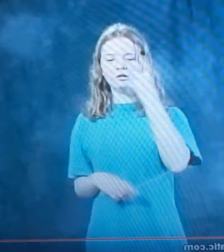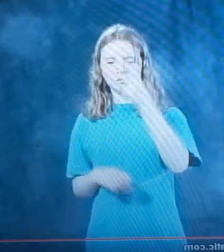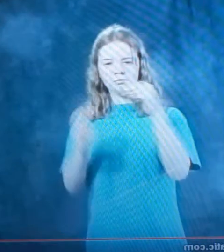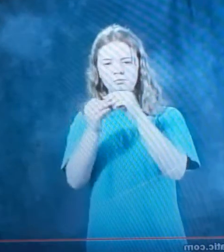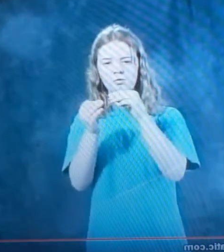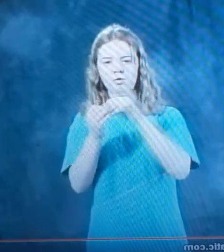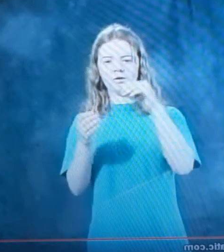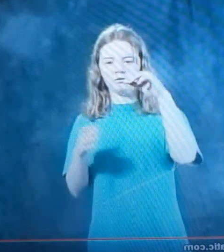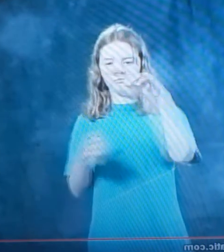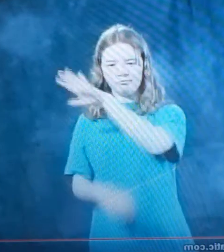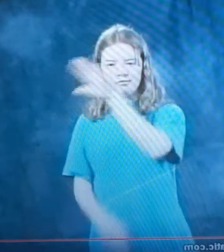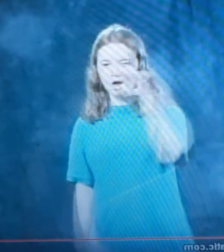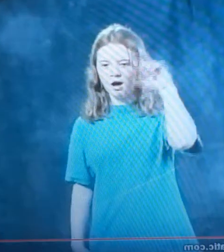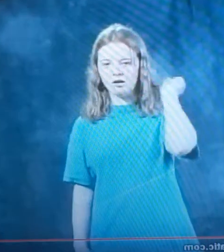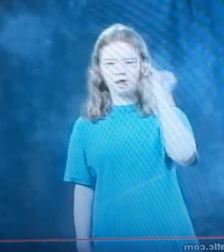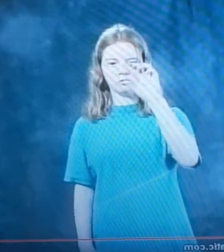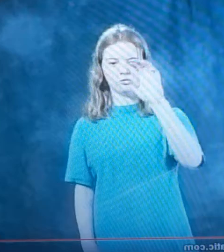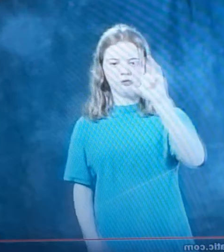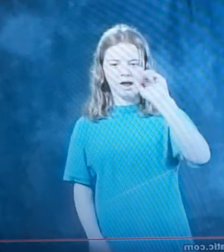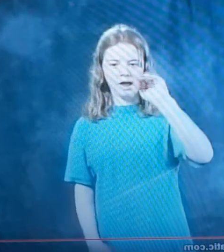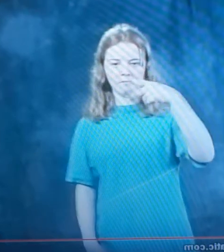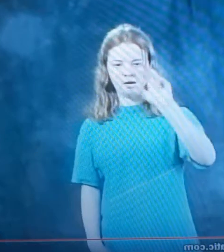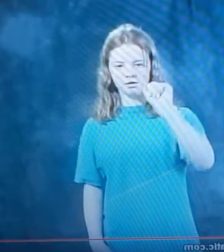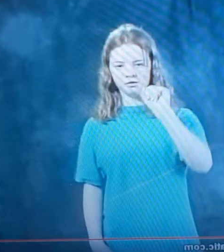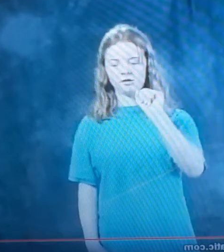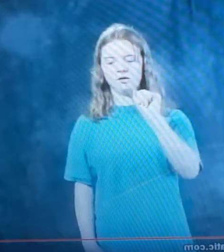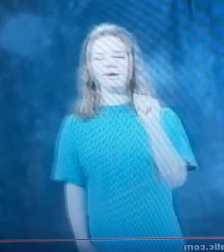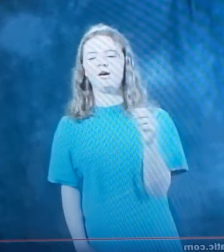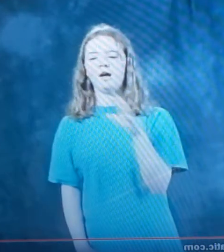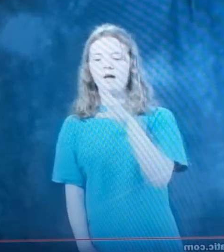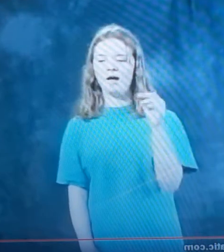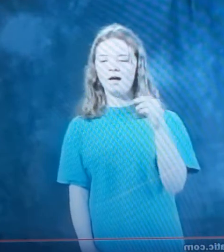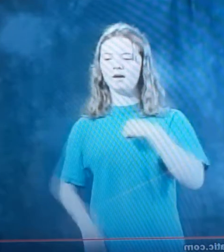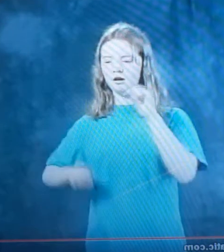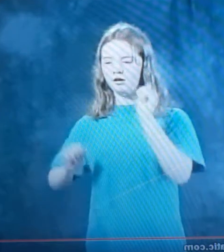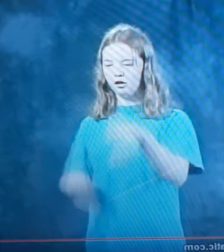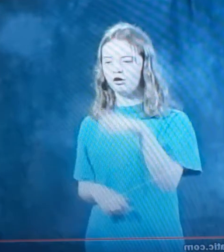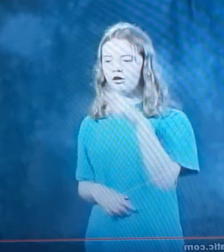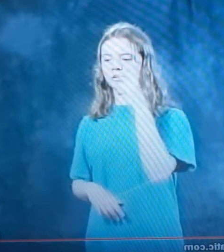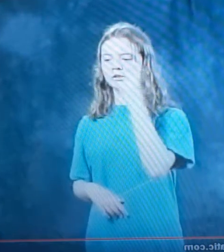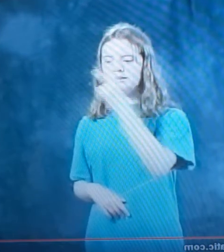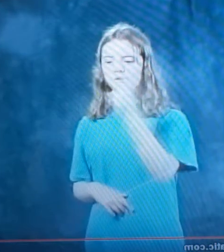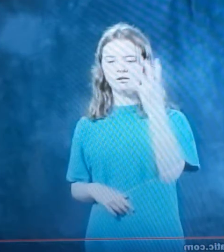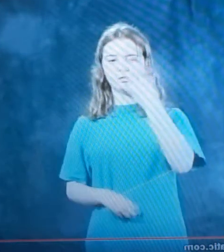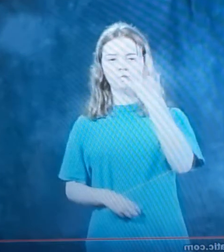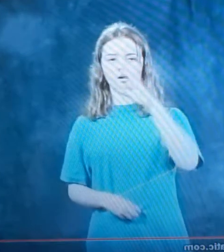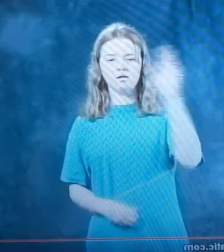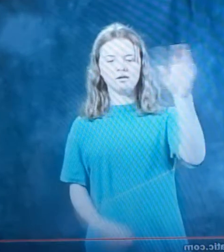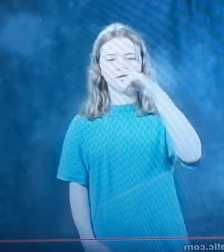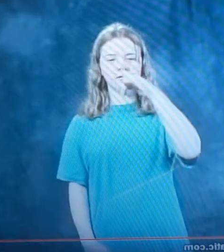I finally could see more at the Gallaudet campus. And I could see